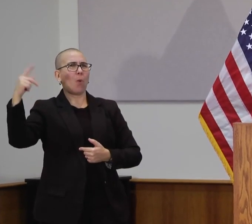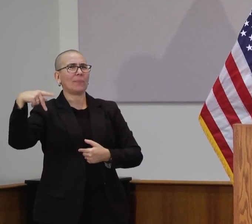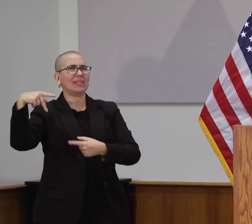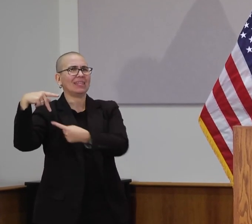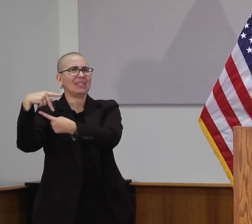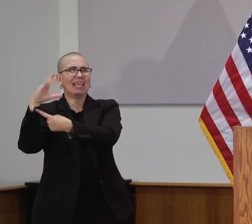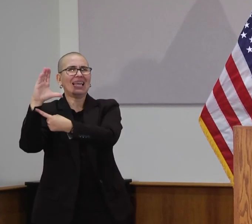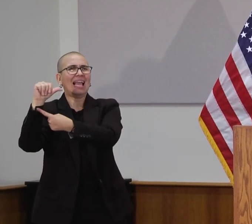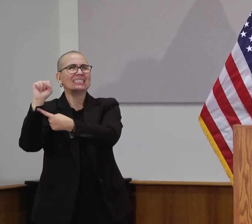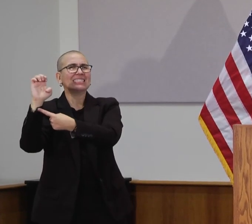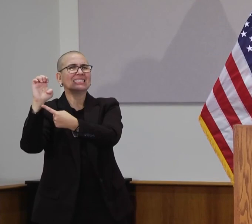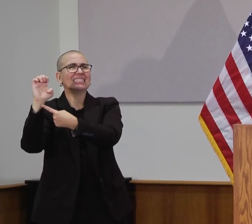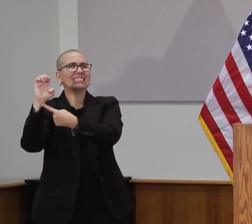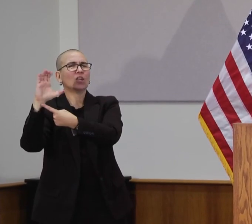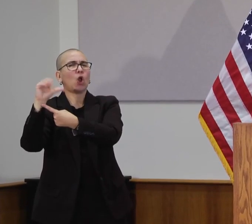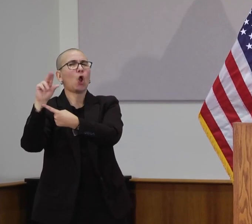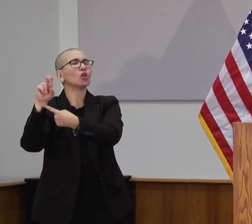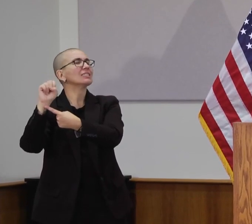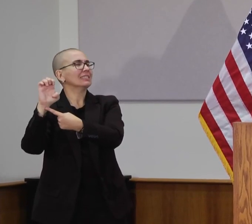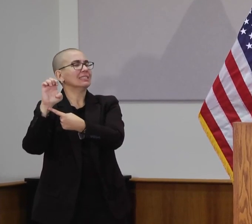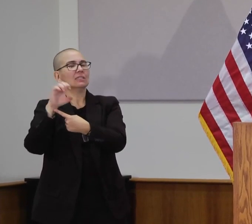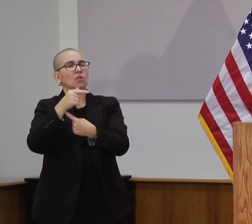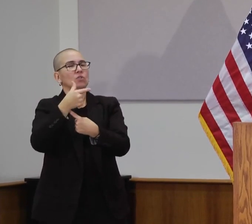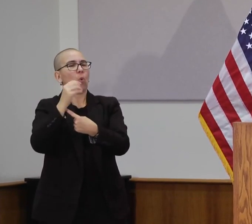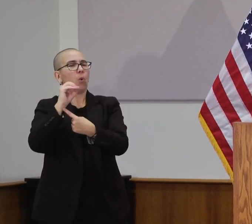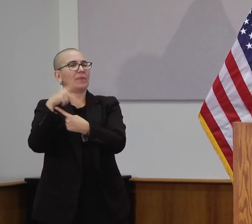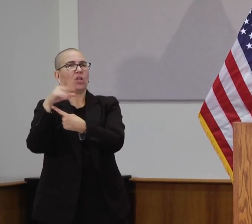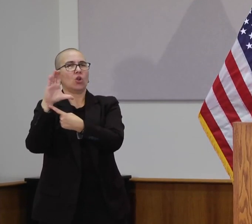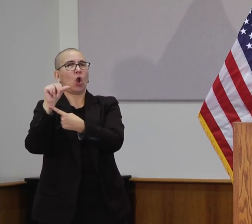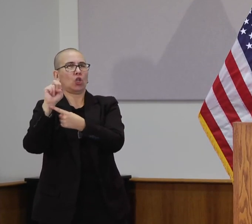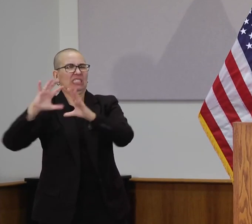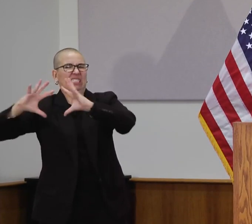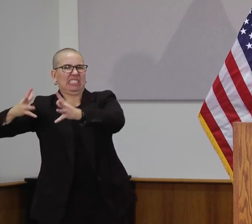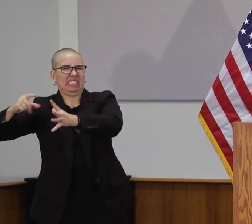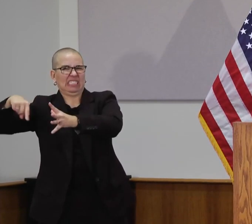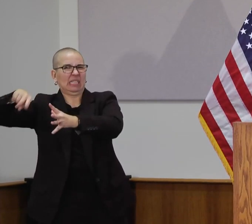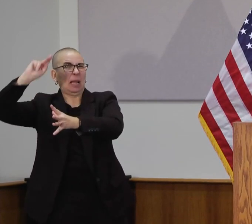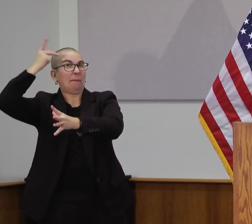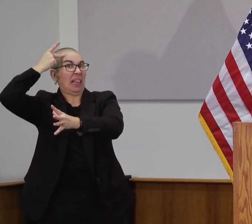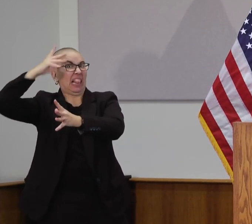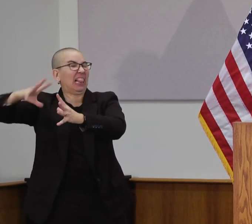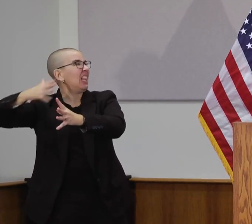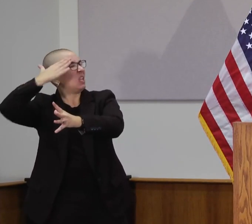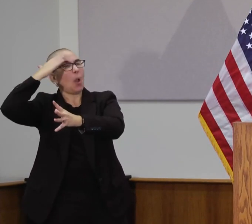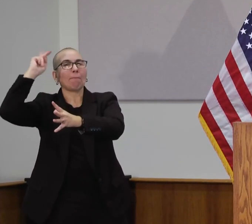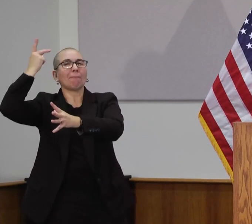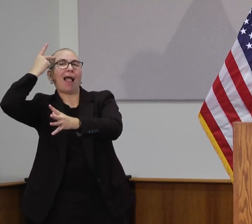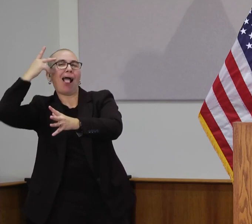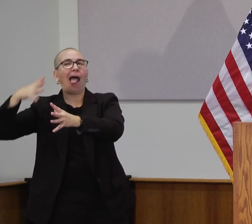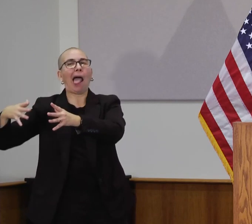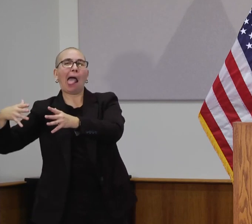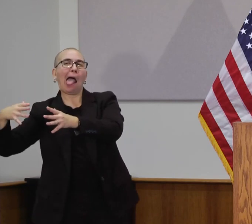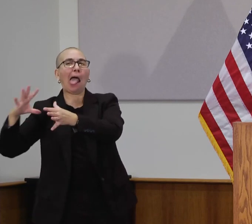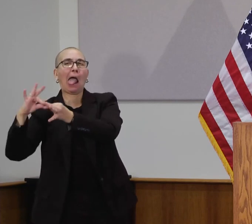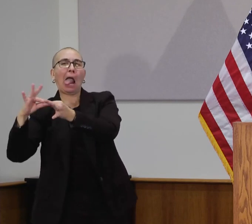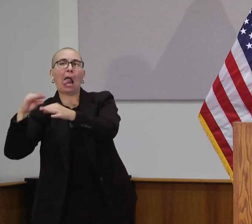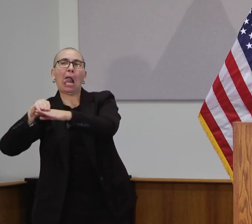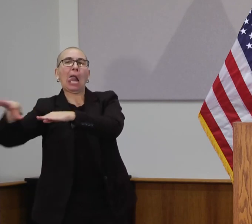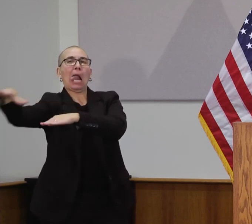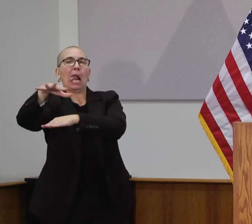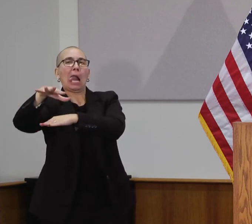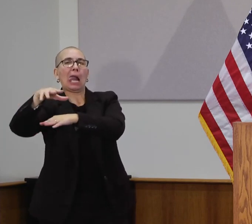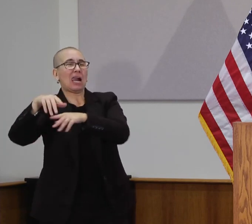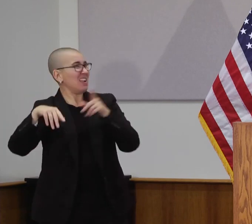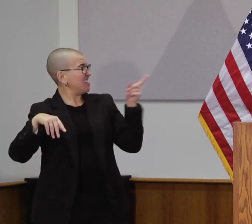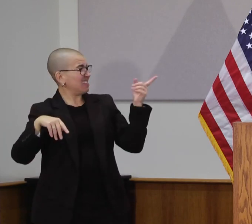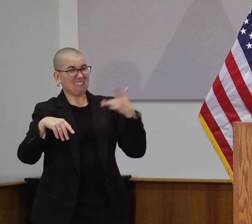Leader Gazelka accused you of playing politics with this. What's your response to that, and do you think he should potentially resign his leadership